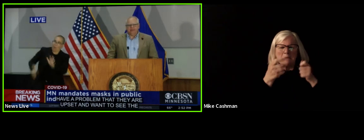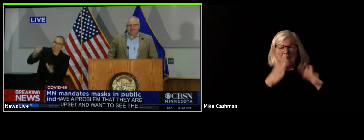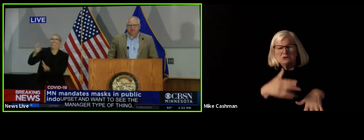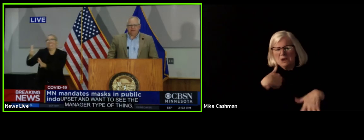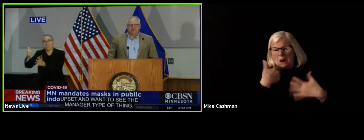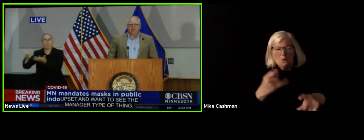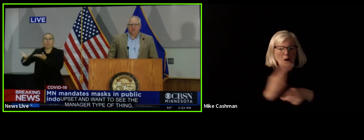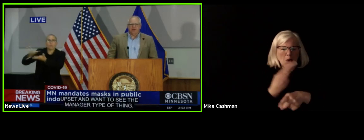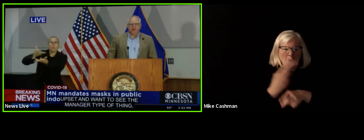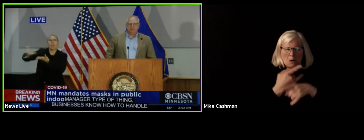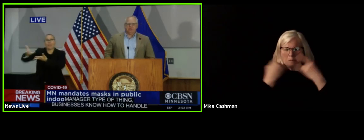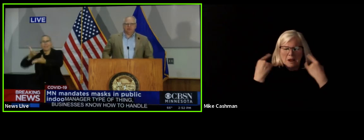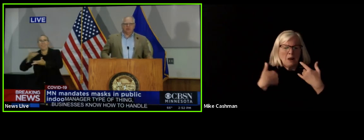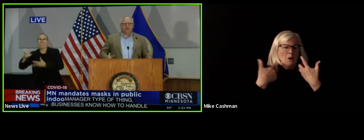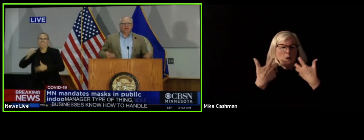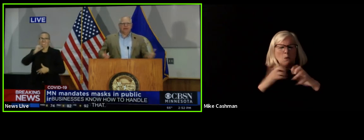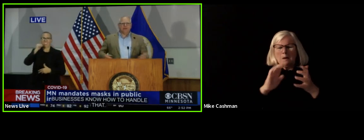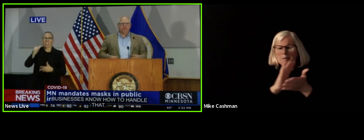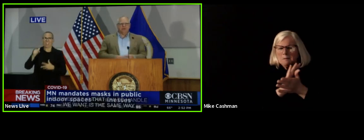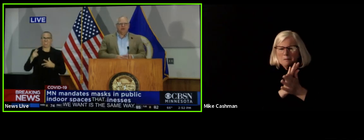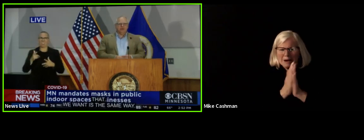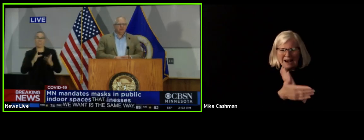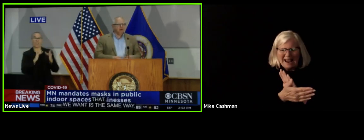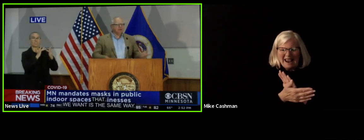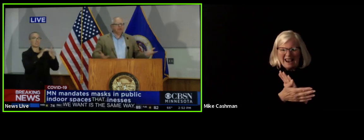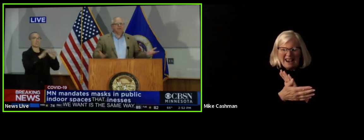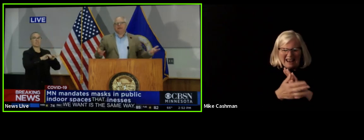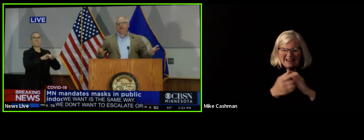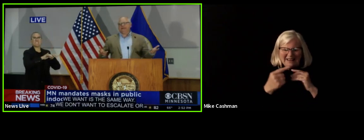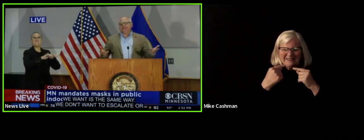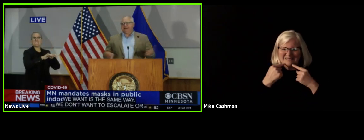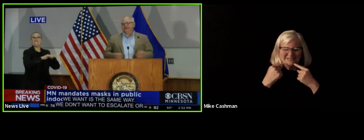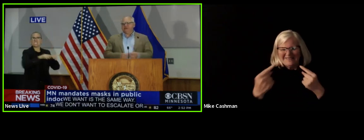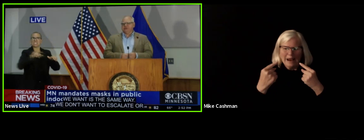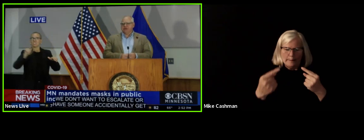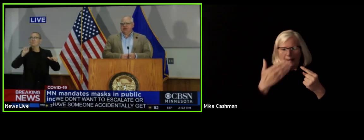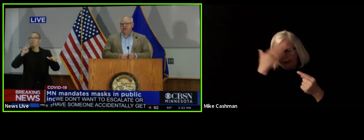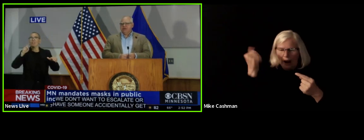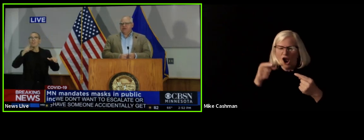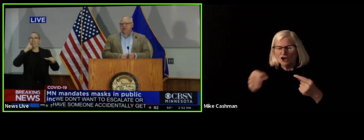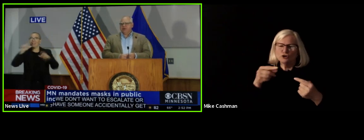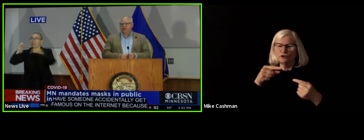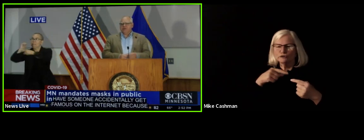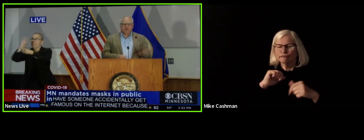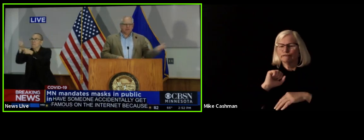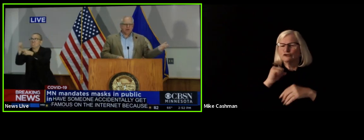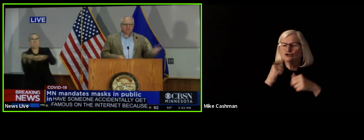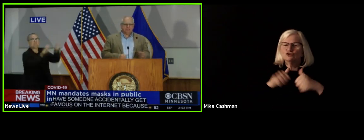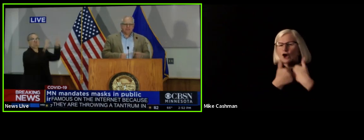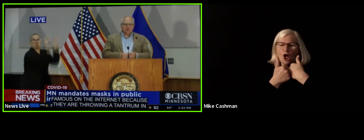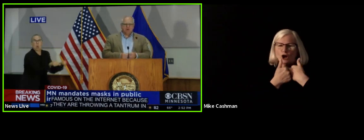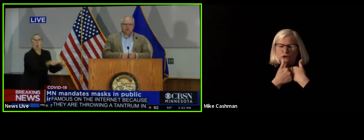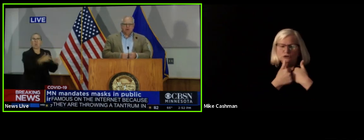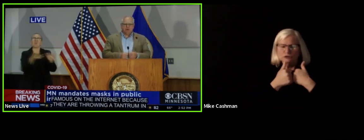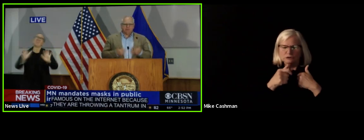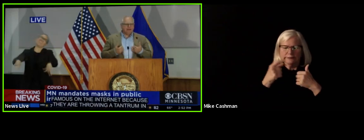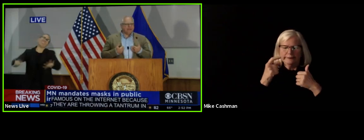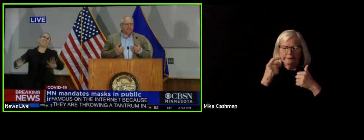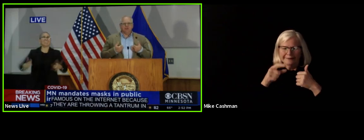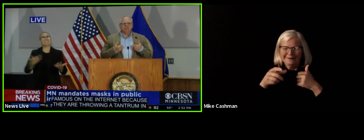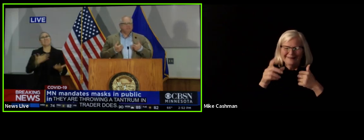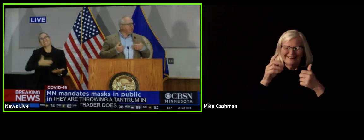accidentally get famous on the internet because they're throwing a tantrum in Trader Joe's. It doesn't make any sense. There's better ways to do that. So I'll let Steve go a little bit on this,